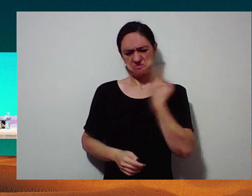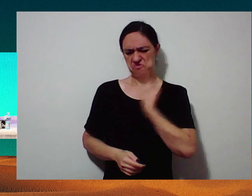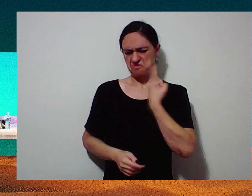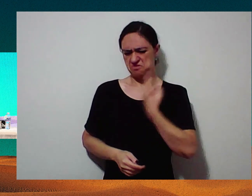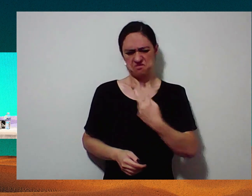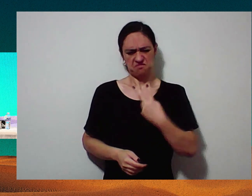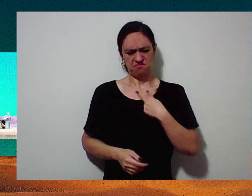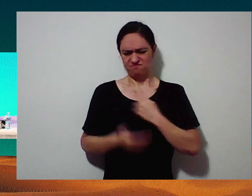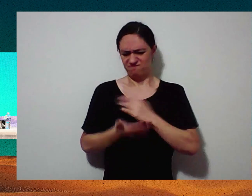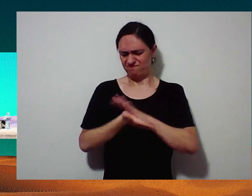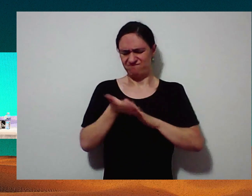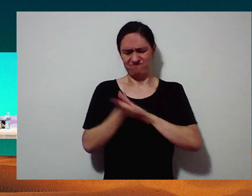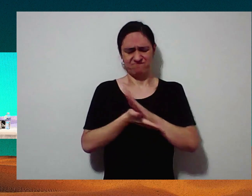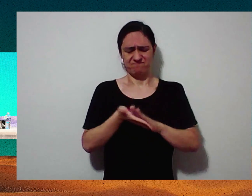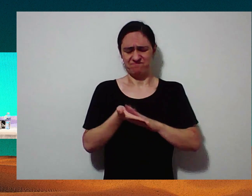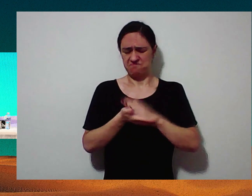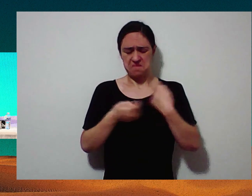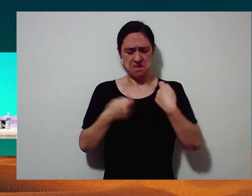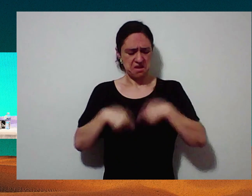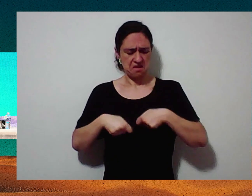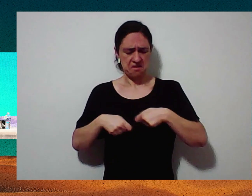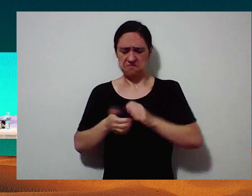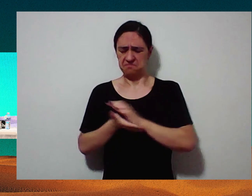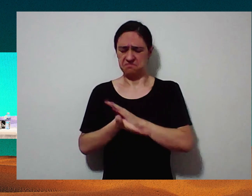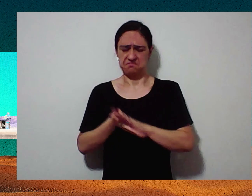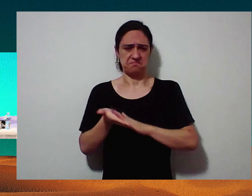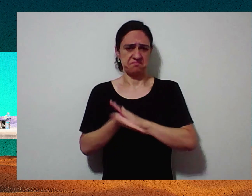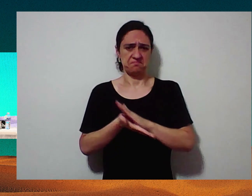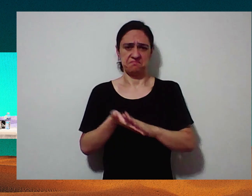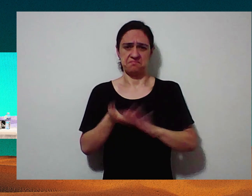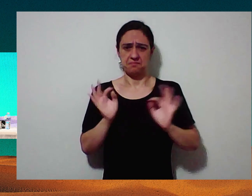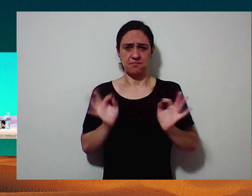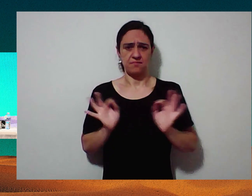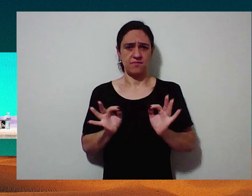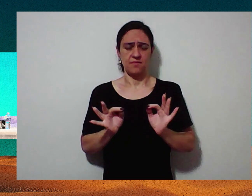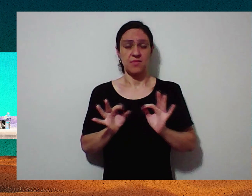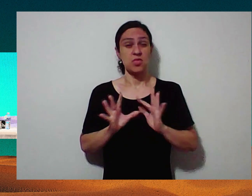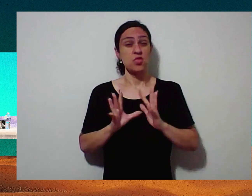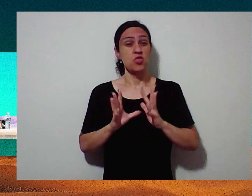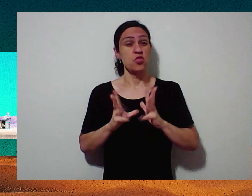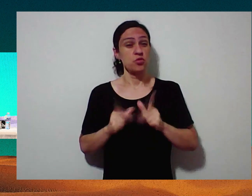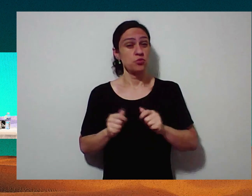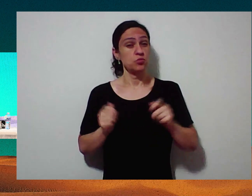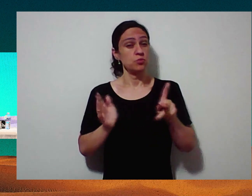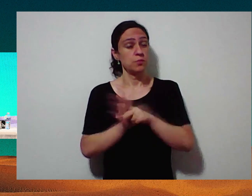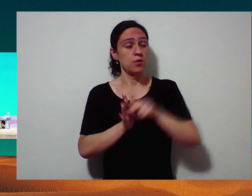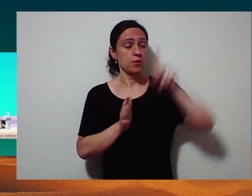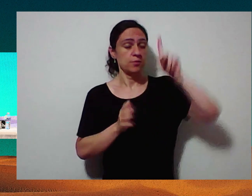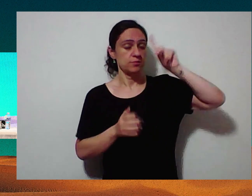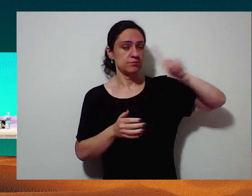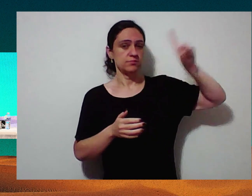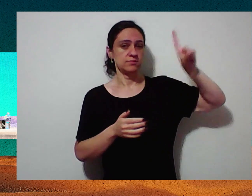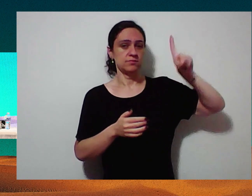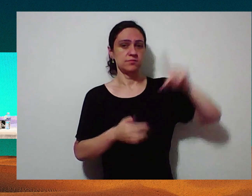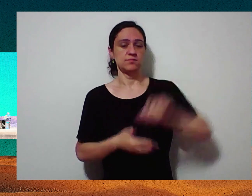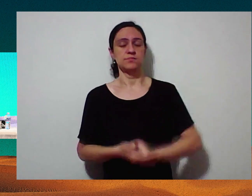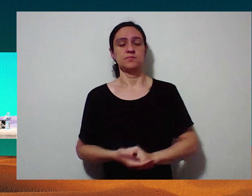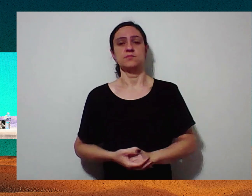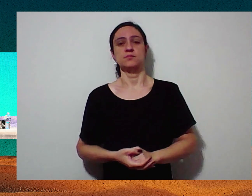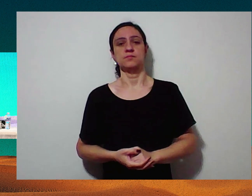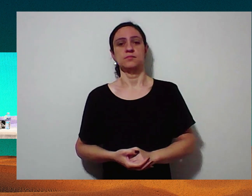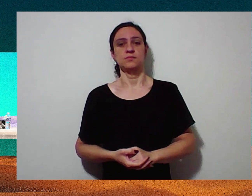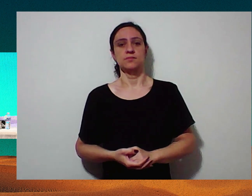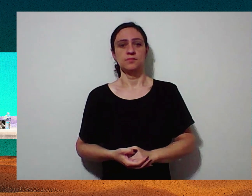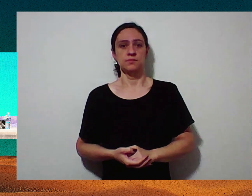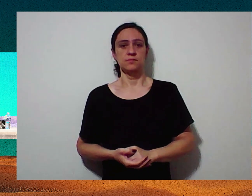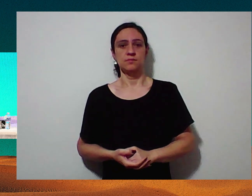que você faz é por Deus. Everything you do is through God, Pelo Espírito, pela by palavra, the Spirit, by the Word. aí você será um